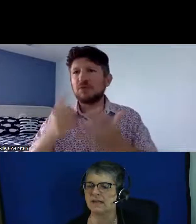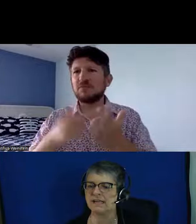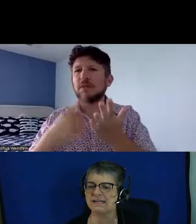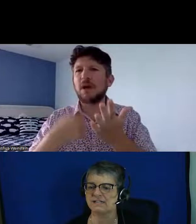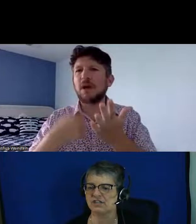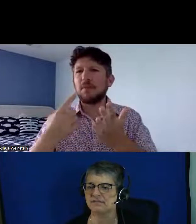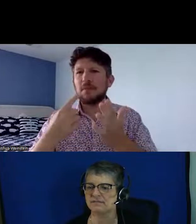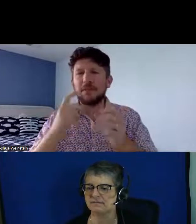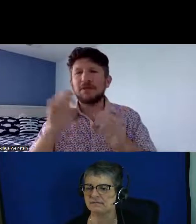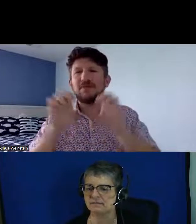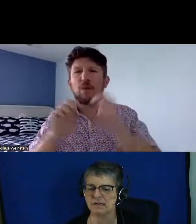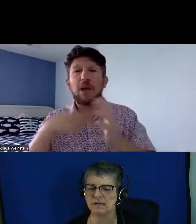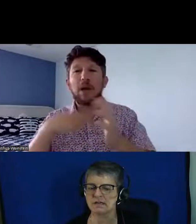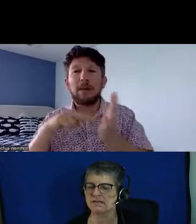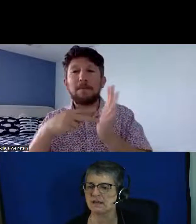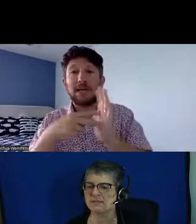In addition,